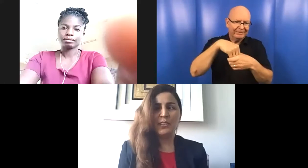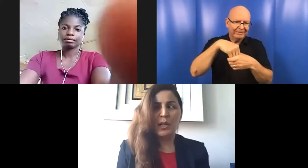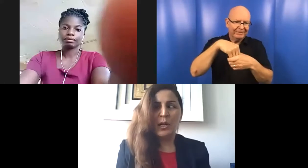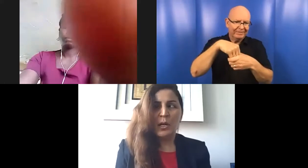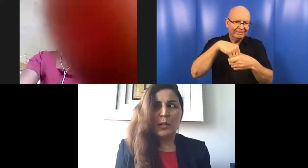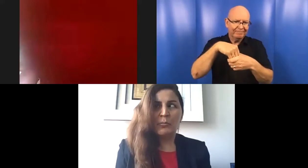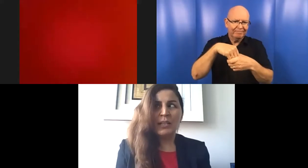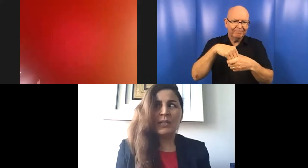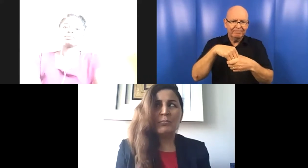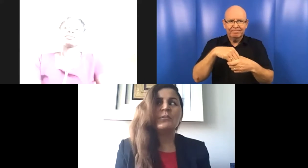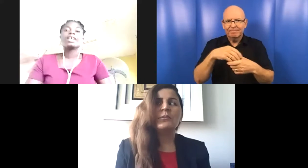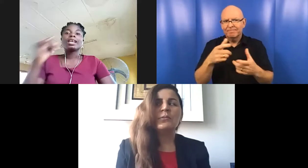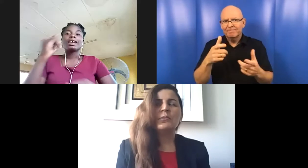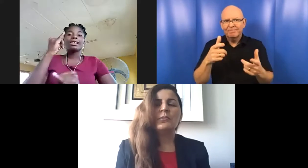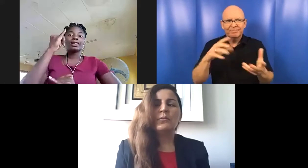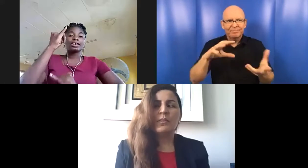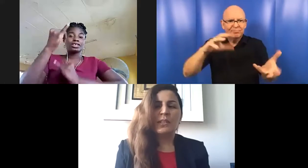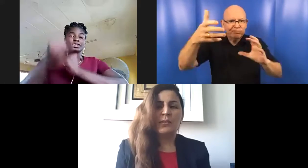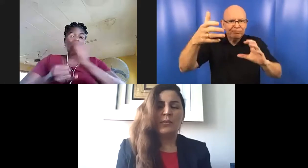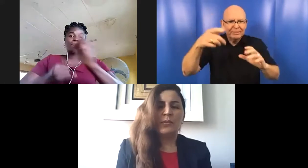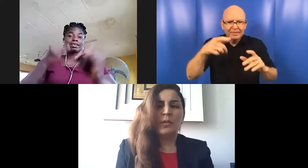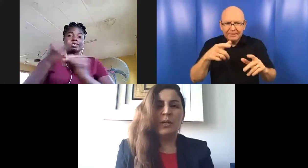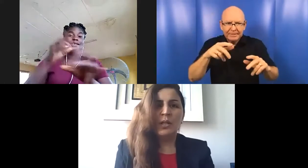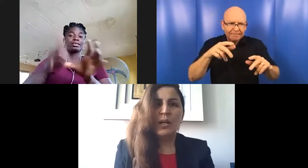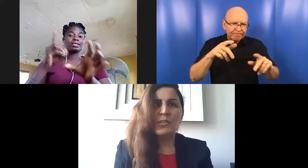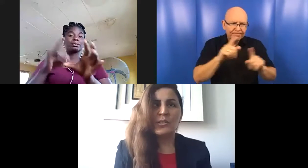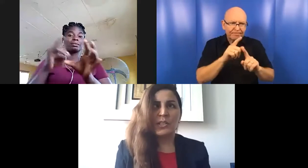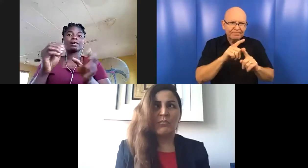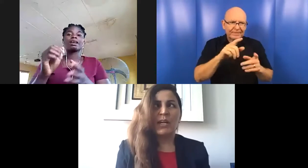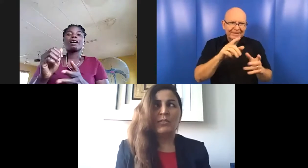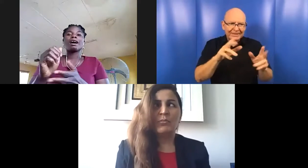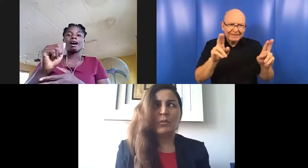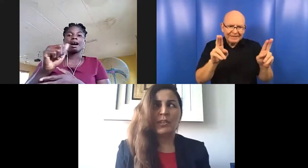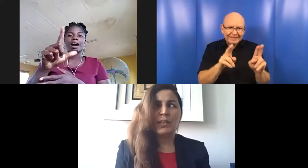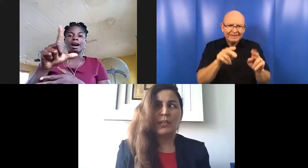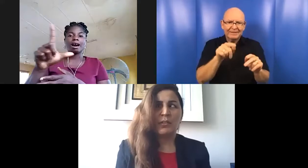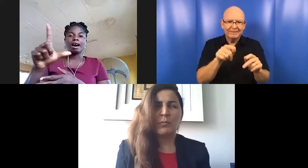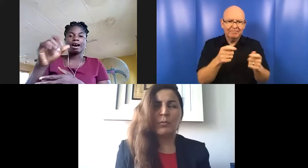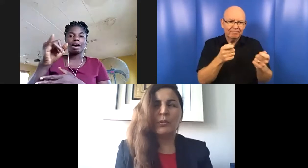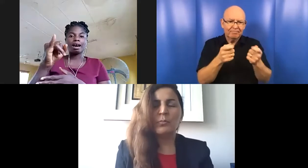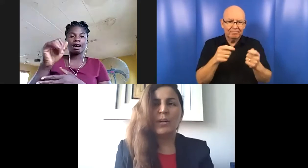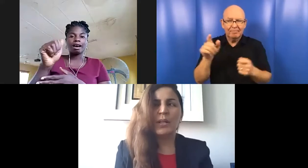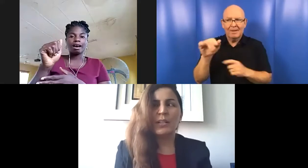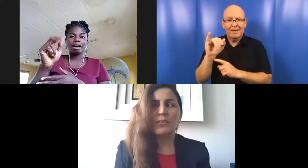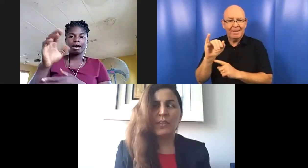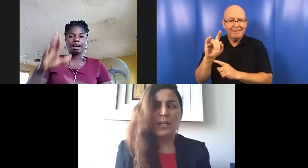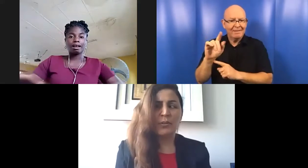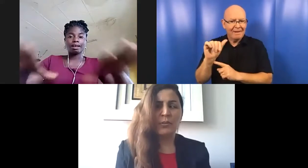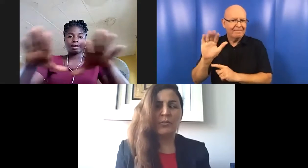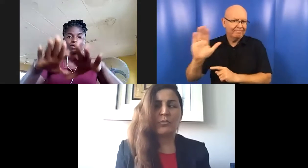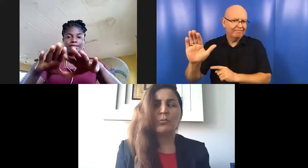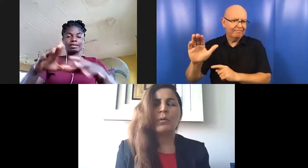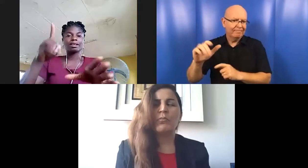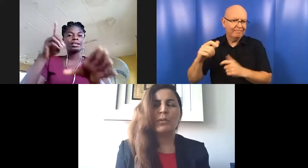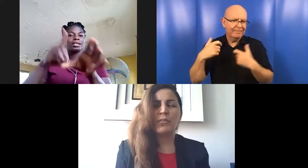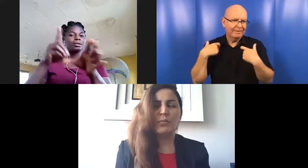Secretariat. Welcome to the launch event for the report by